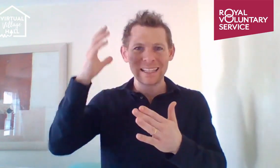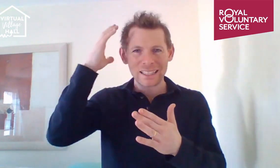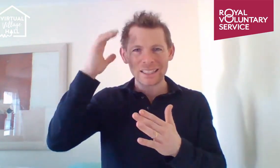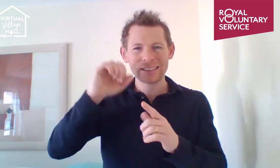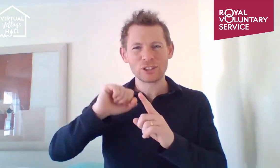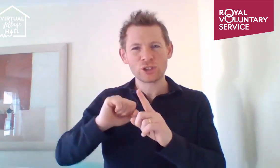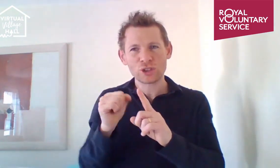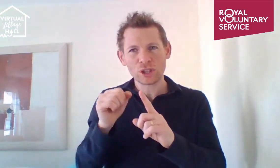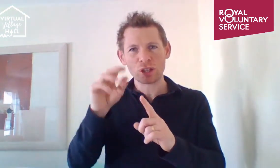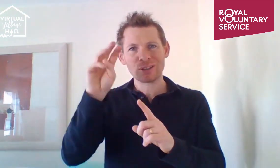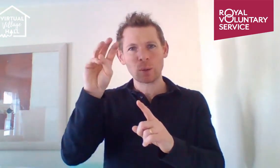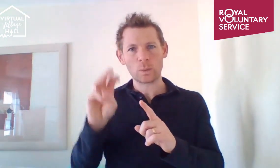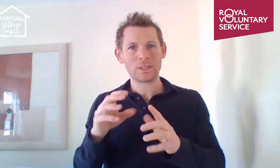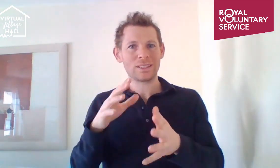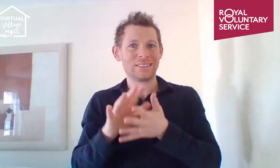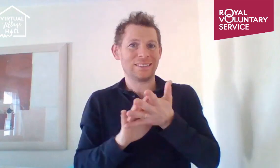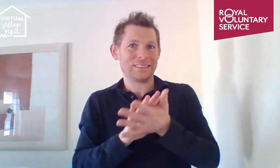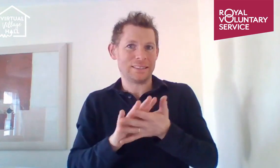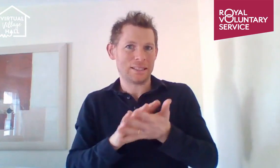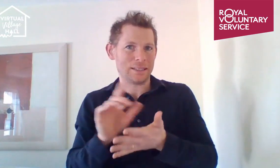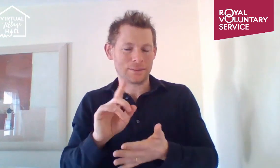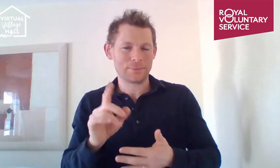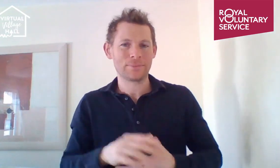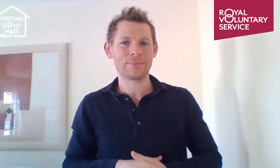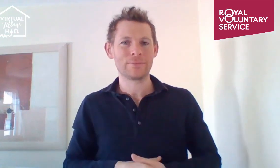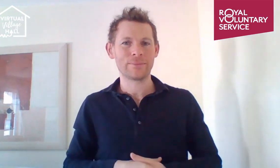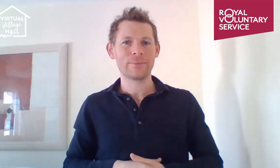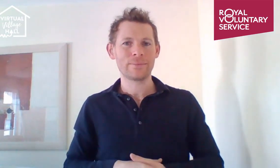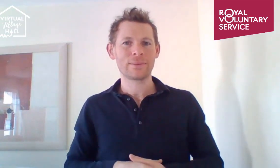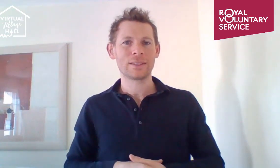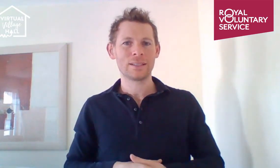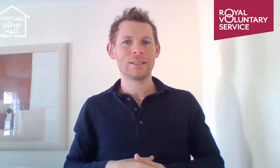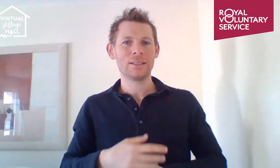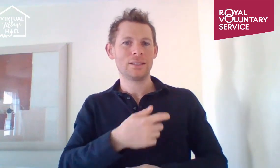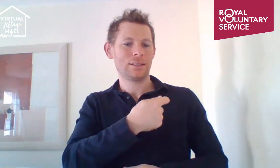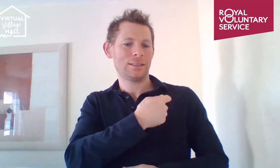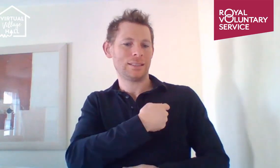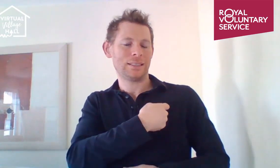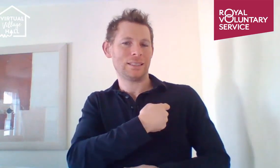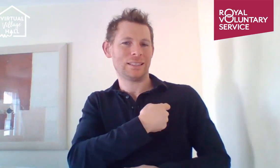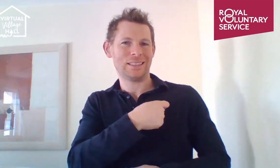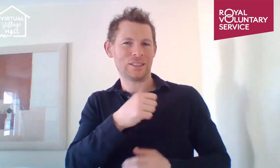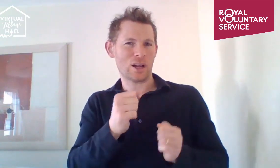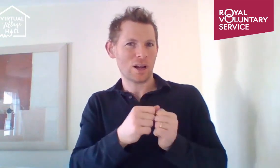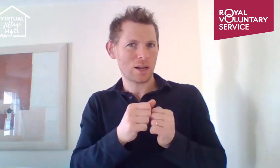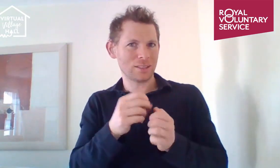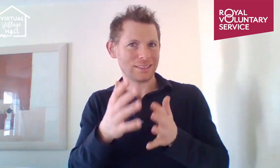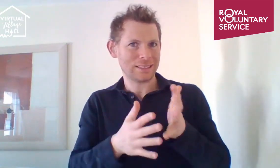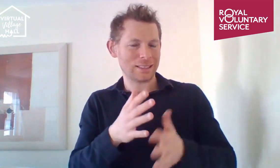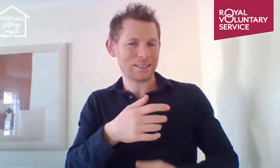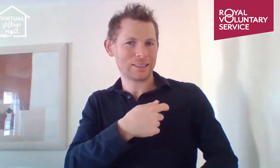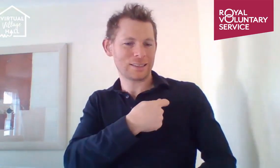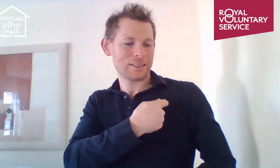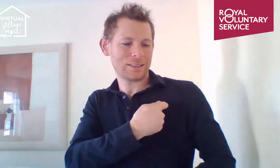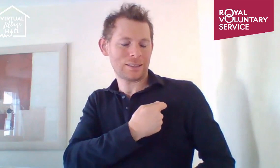Some other parts in England, Scotland, and Wales sound a wee bit different, and it looks like this. It's quite a hard